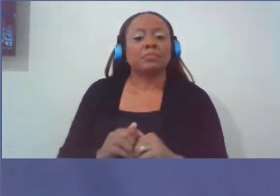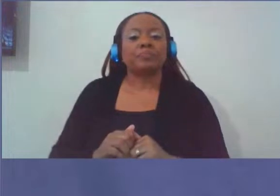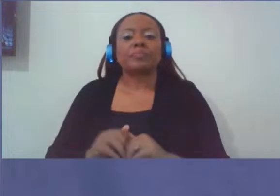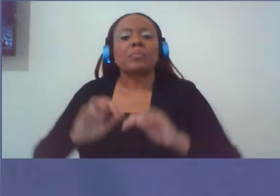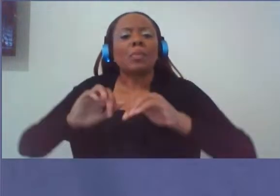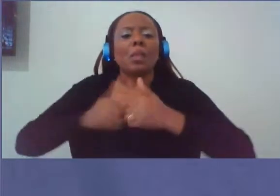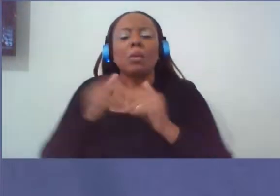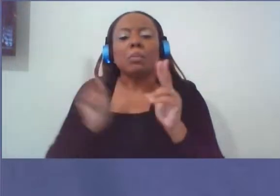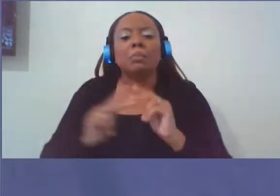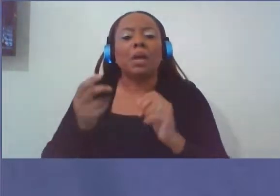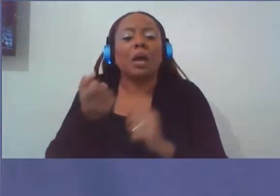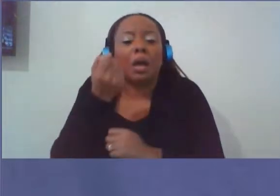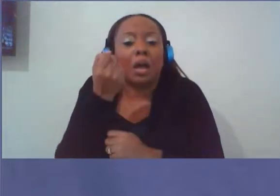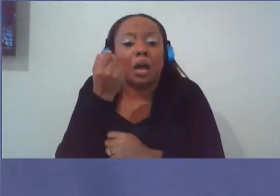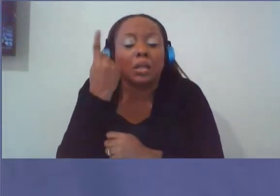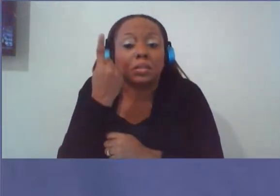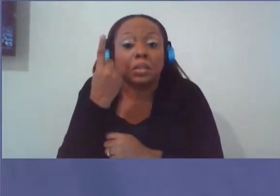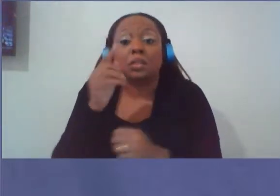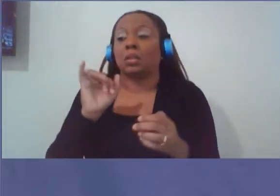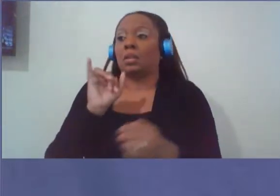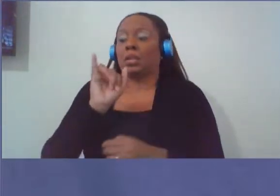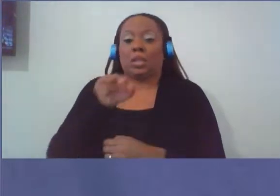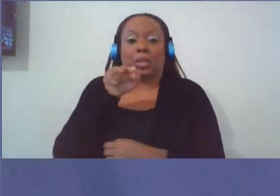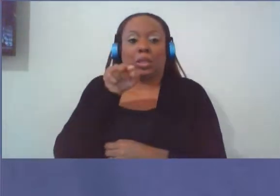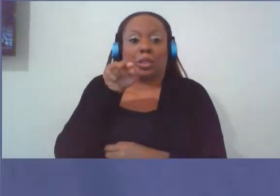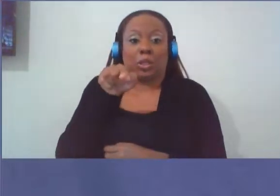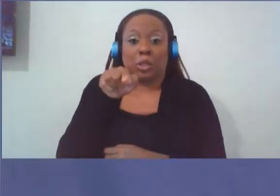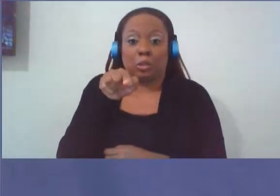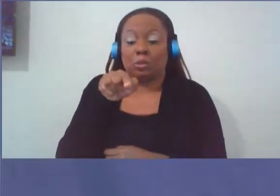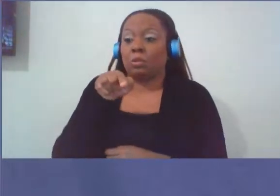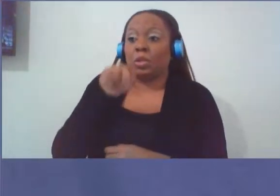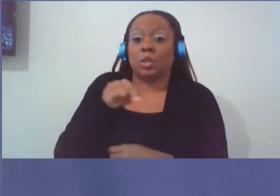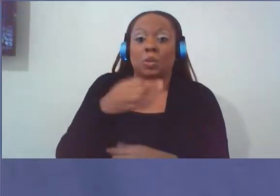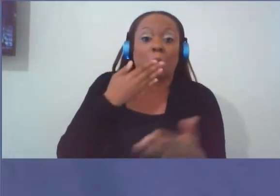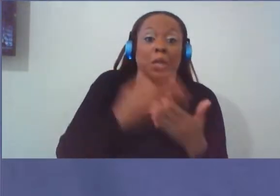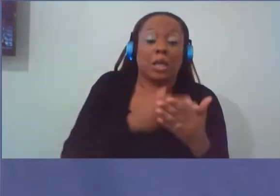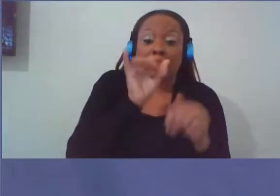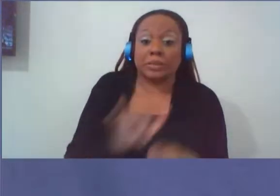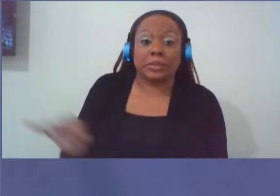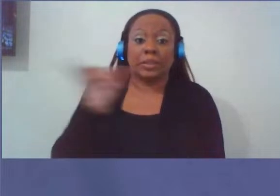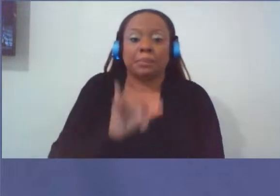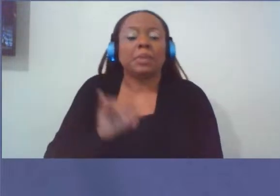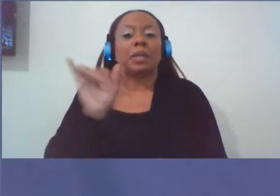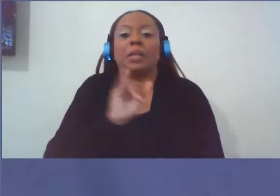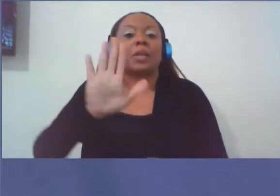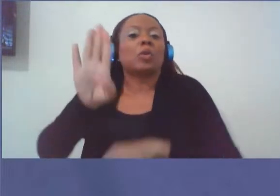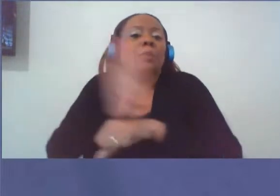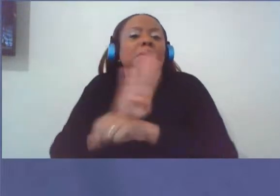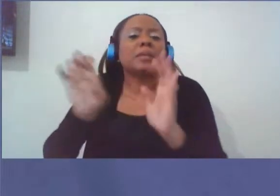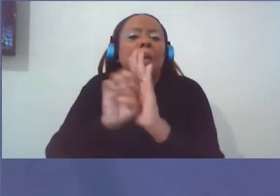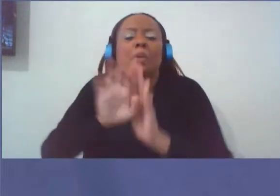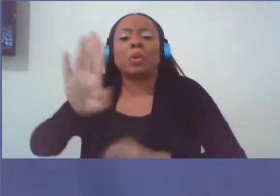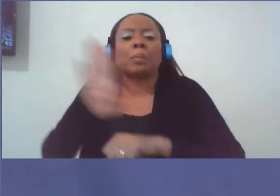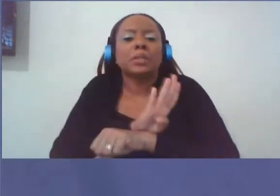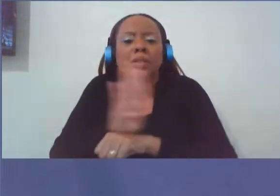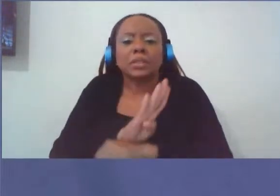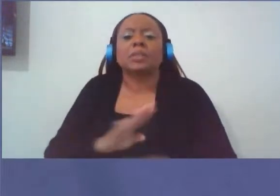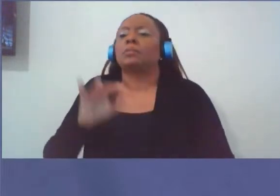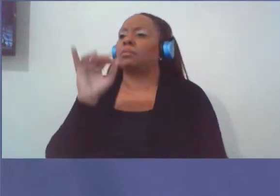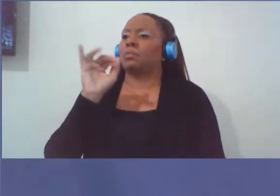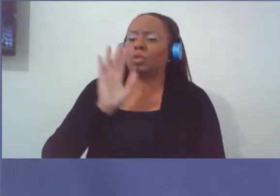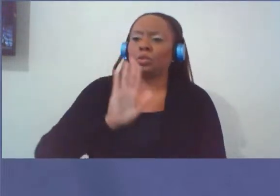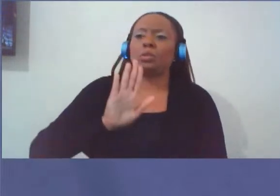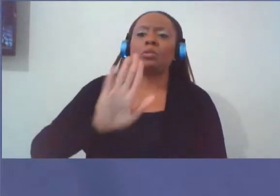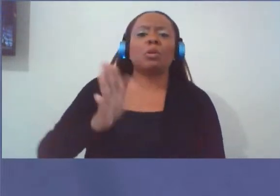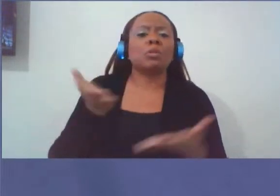understand that the products that you offer are just as good as, and that your business is a legitimate business and we should take your